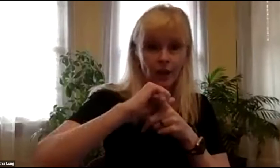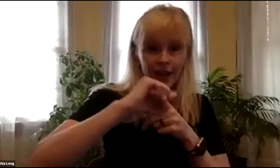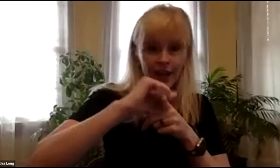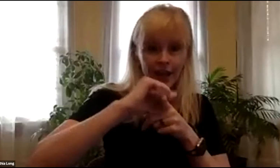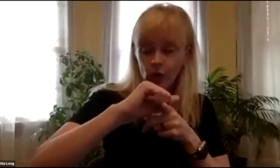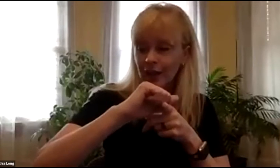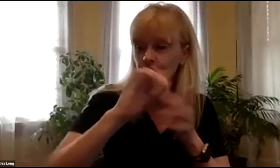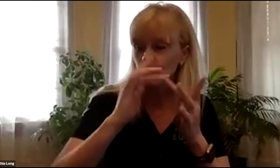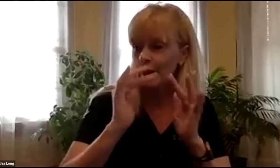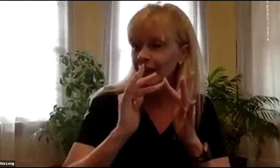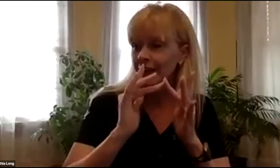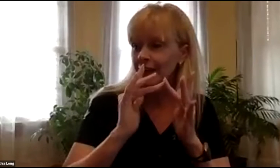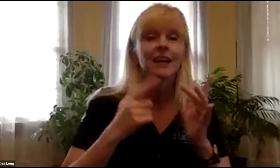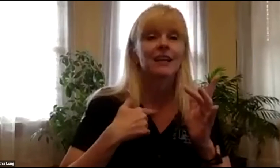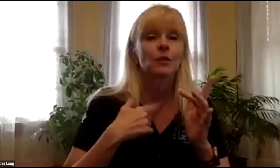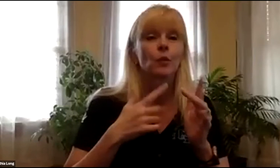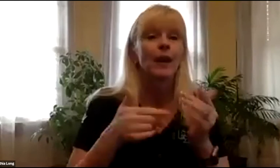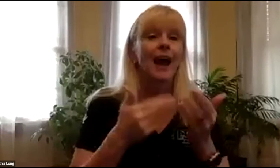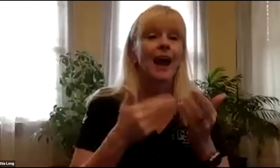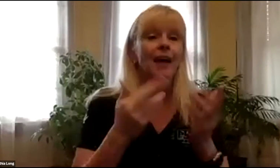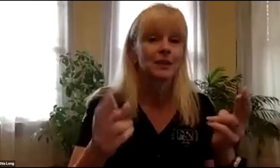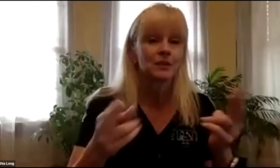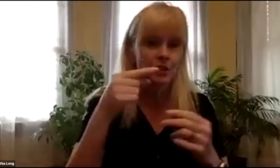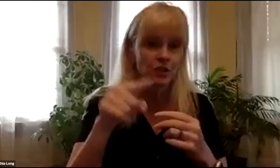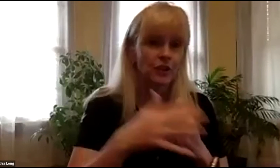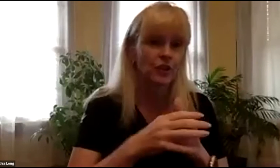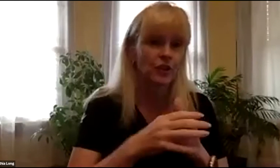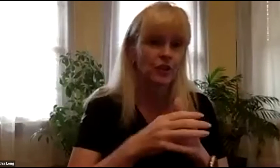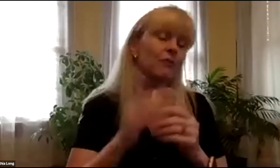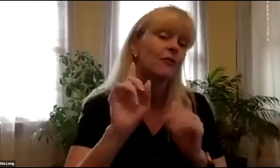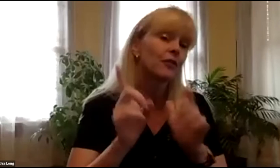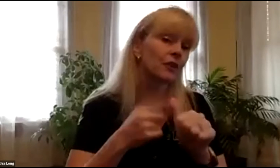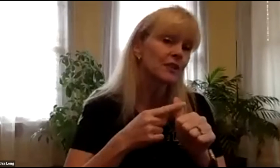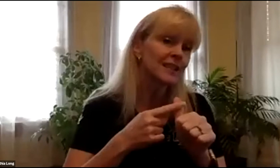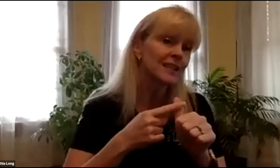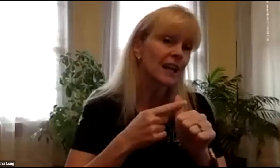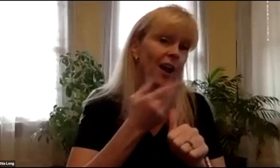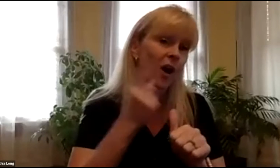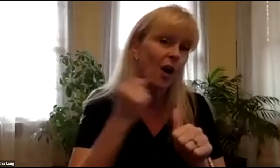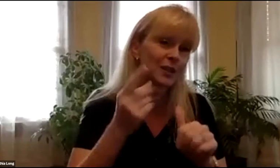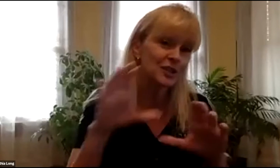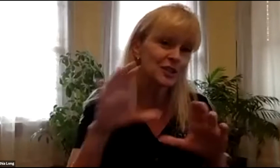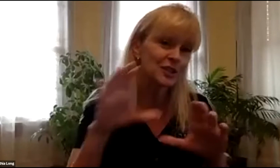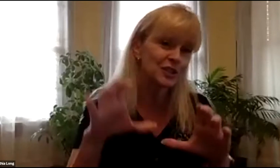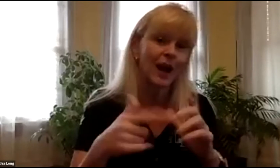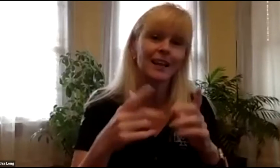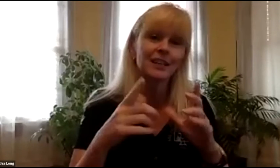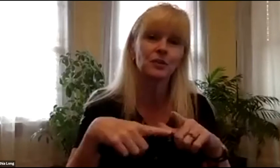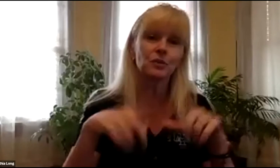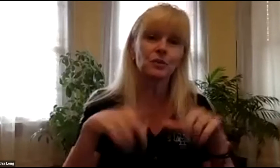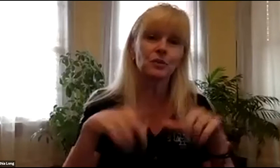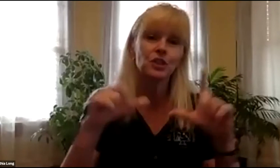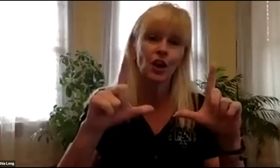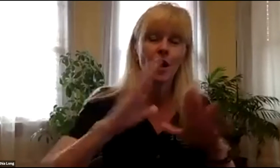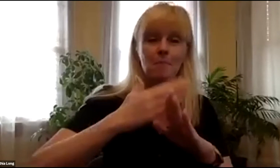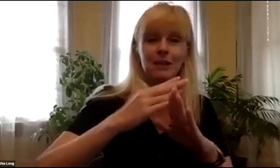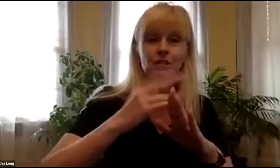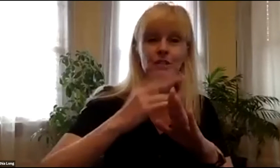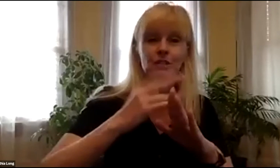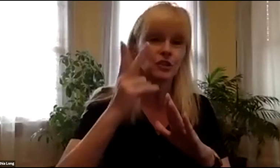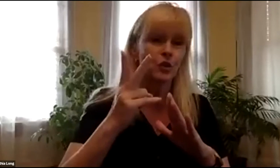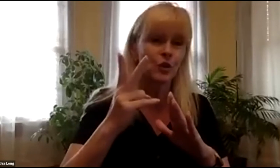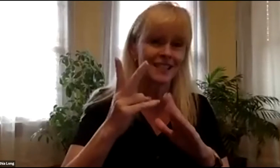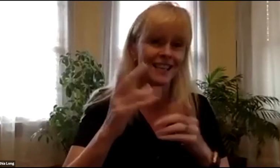our online training. So we have the resources for you. And first thing I always do, I like to share